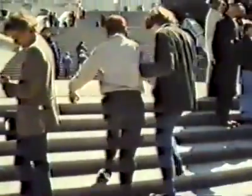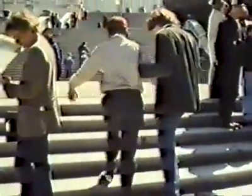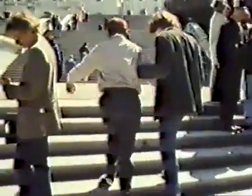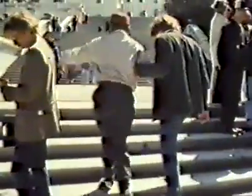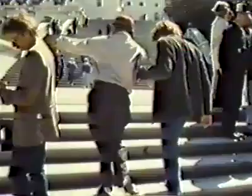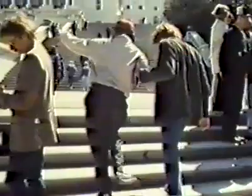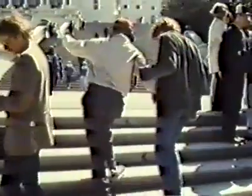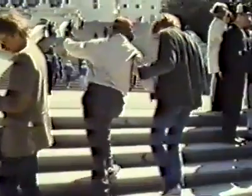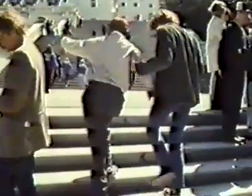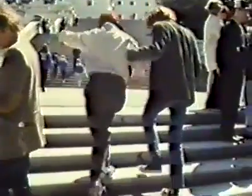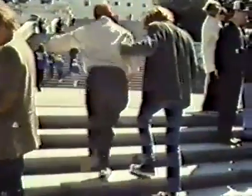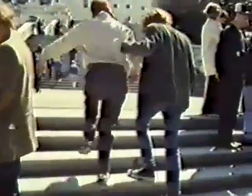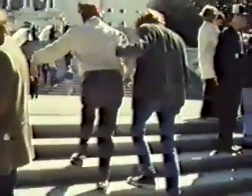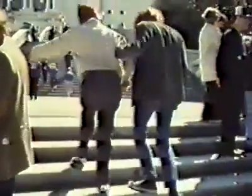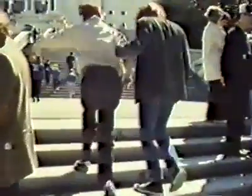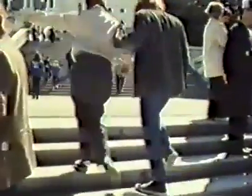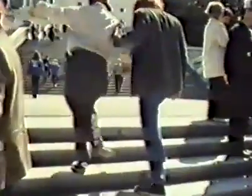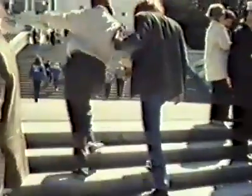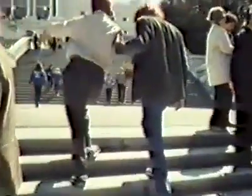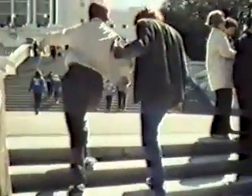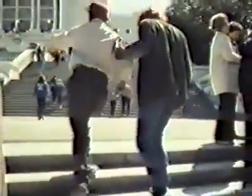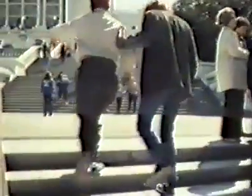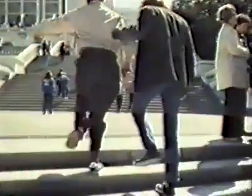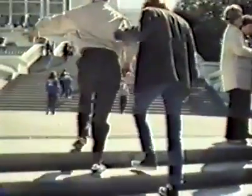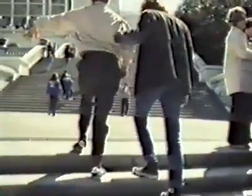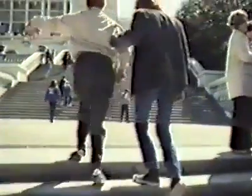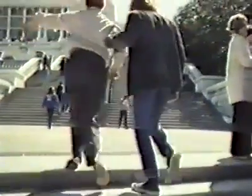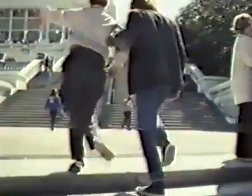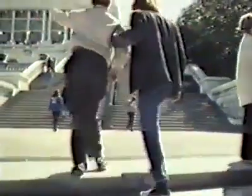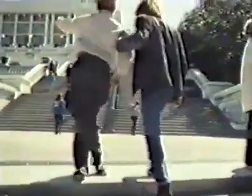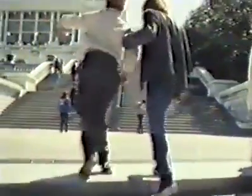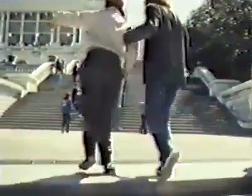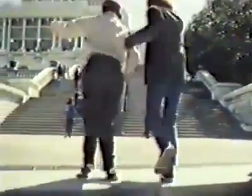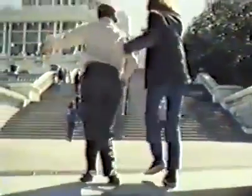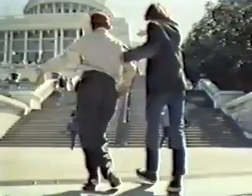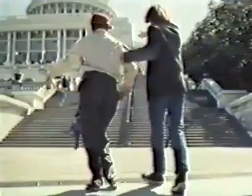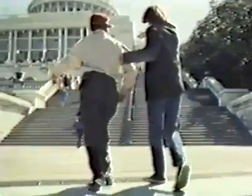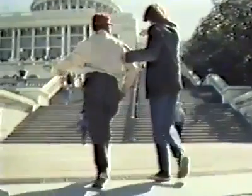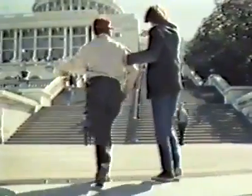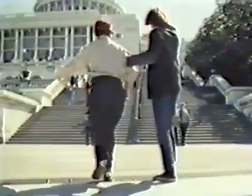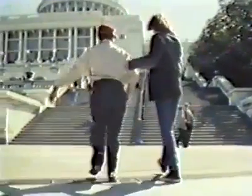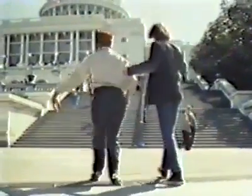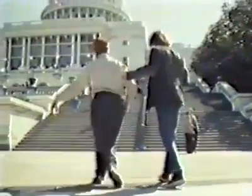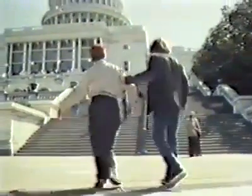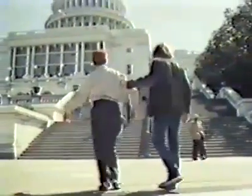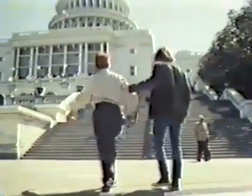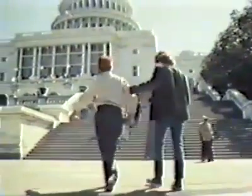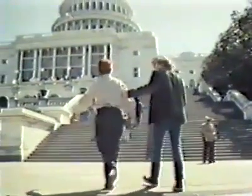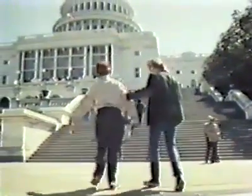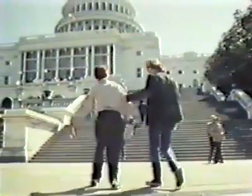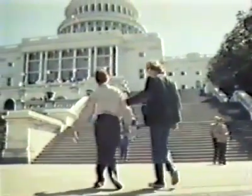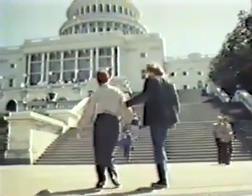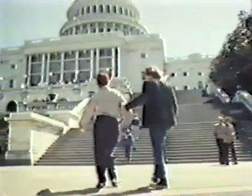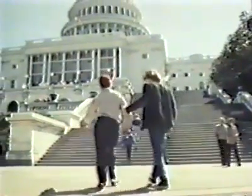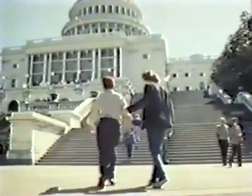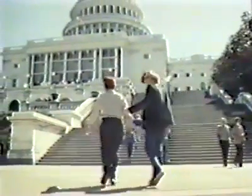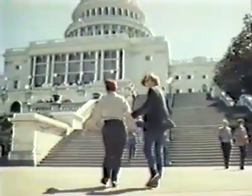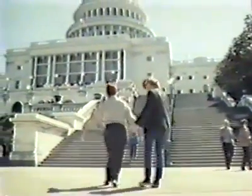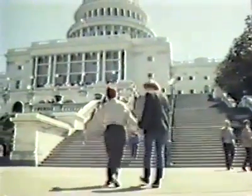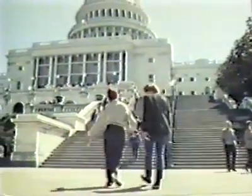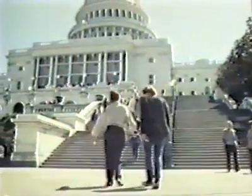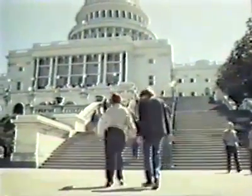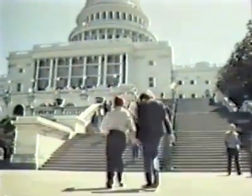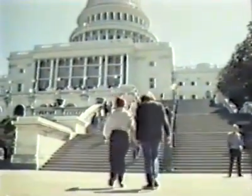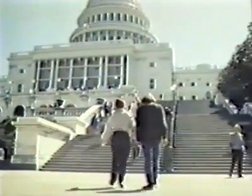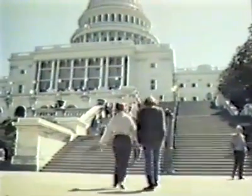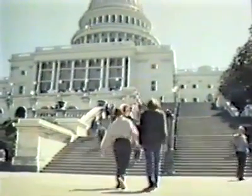I think it will come out that the public is fairly supportive even now. I just heard a recent public opinion poll that 80% of the people in